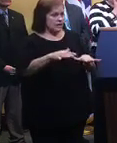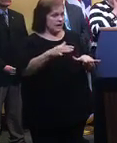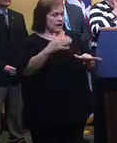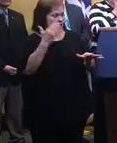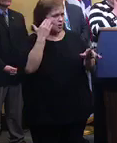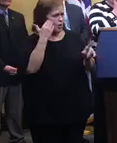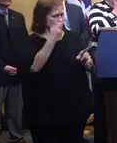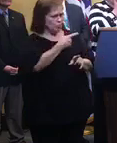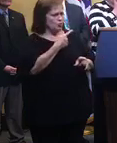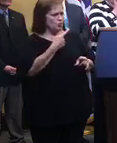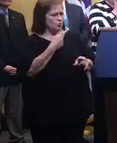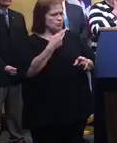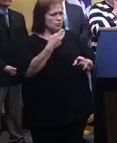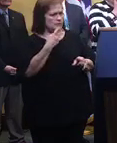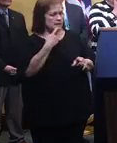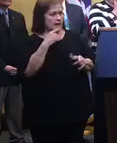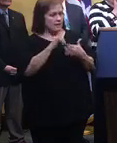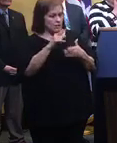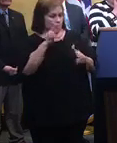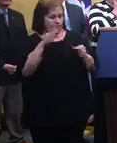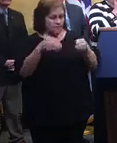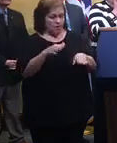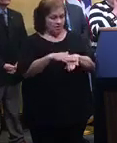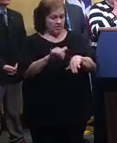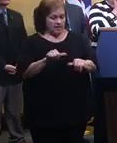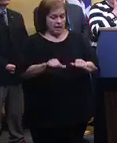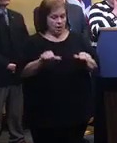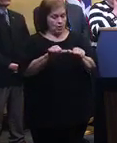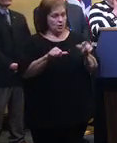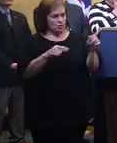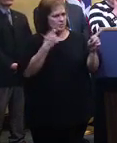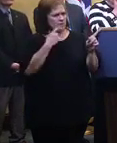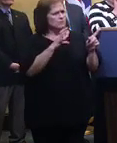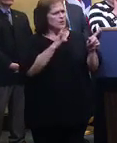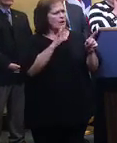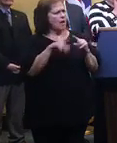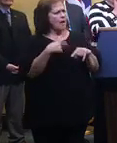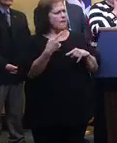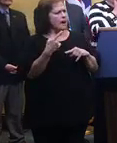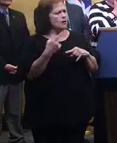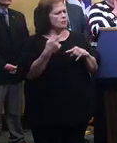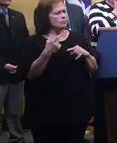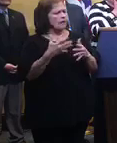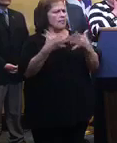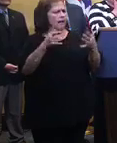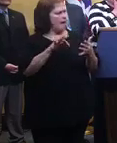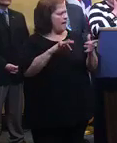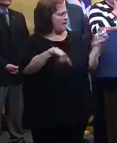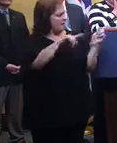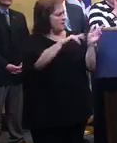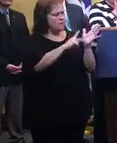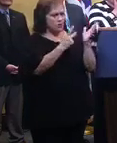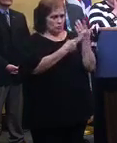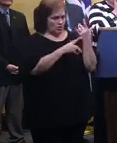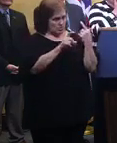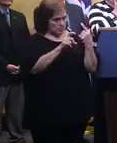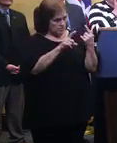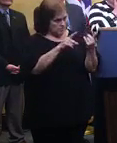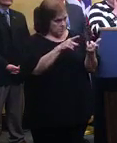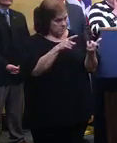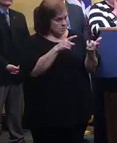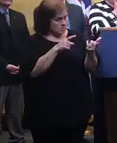that we were going to start focusing on that area. We mentioned and talked about a whole lot of projects. Is there going to be a timeline? Are